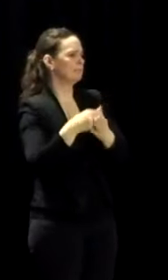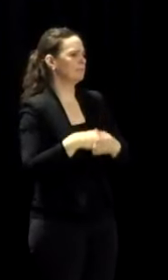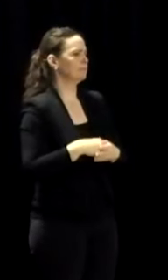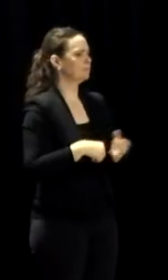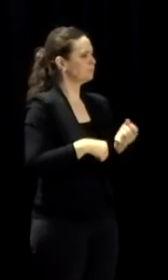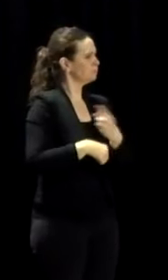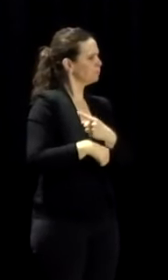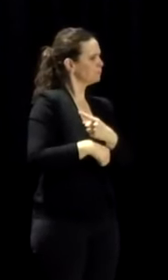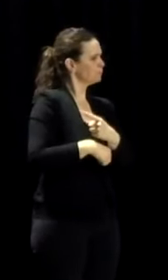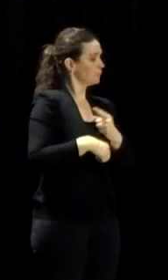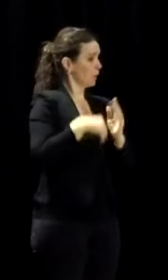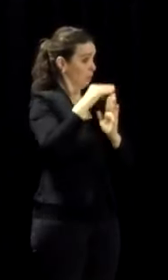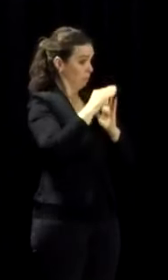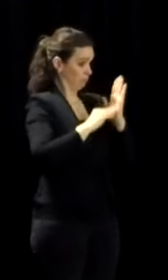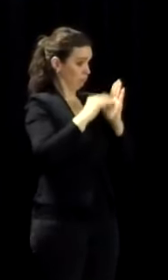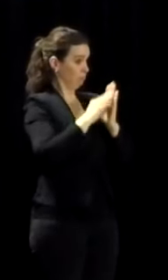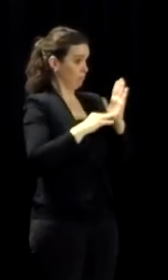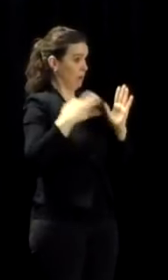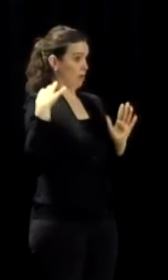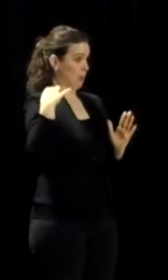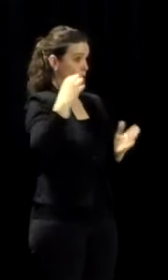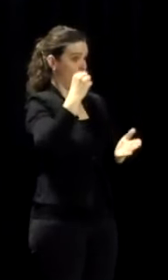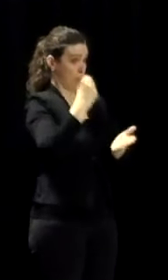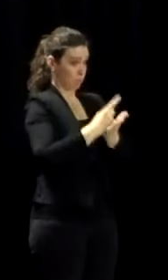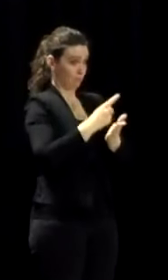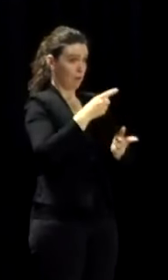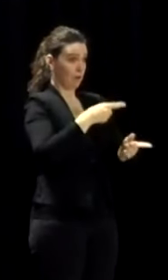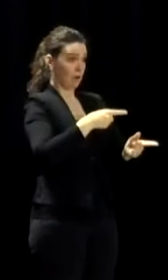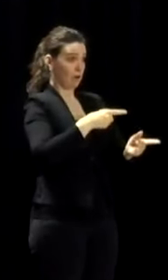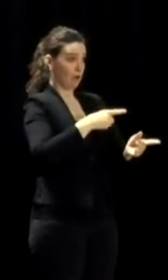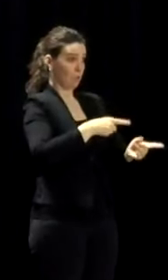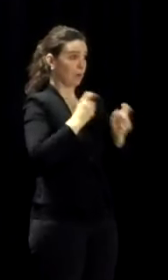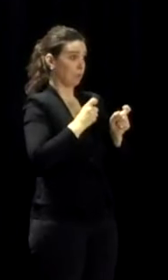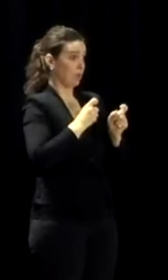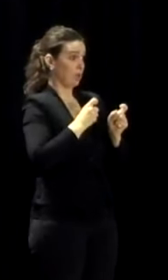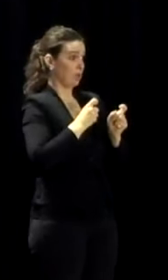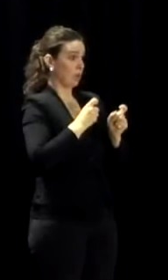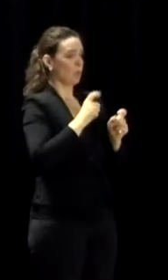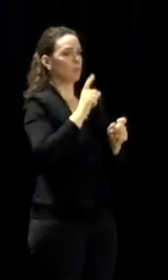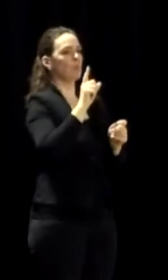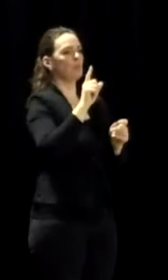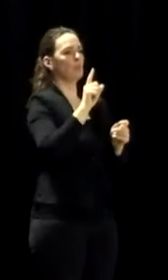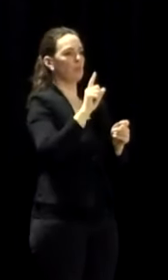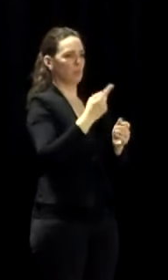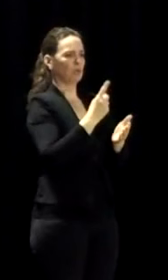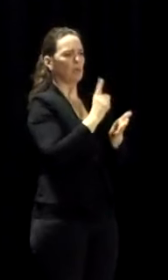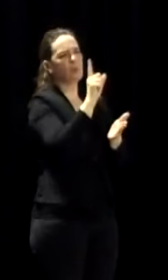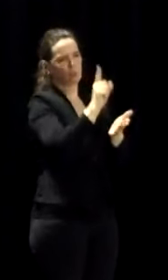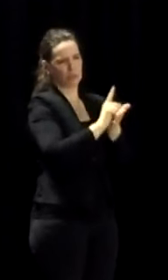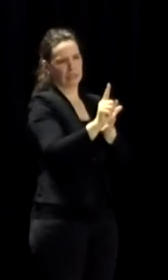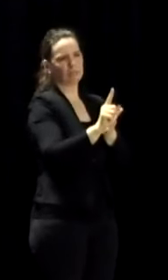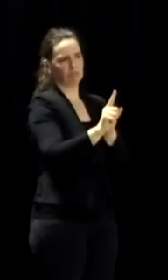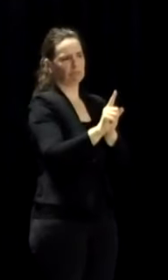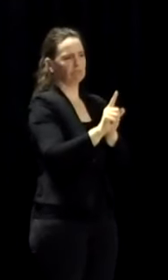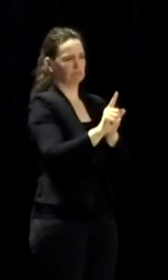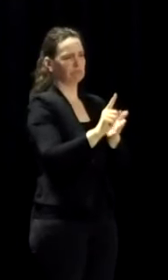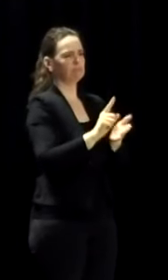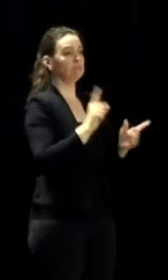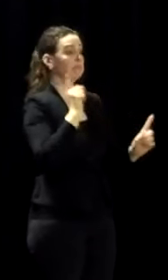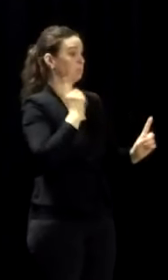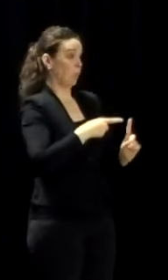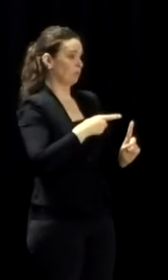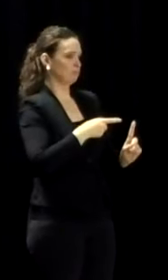least initially agreed to meet once a week. So again, they met, applications open on Monday. They met today at noon, and the goal is to have money out the door next